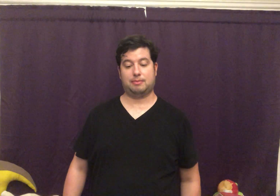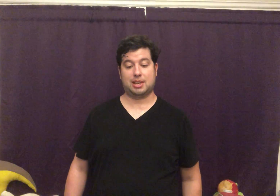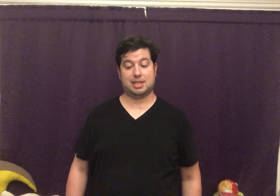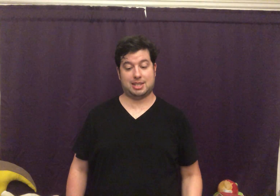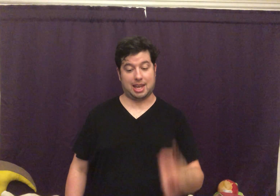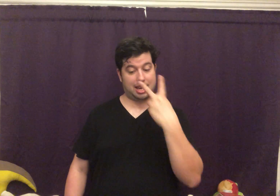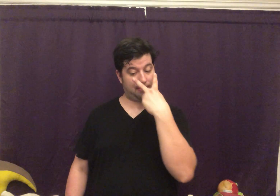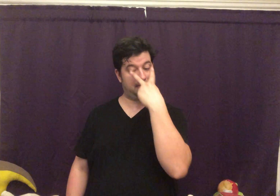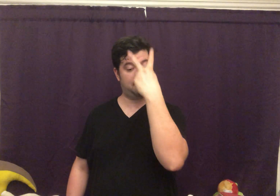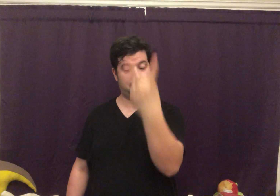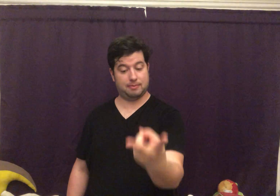See.